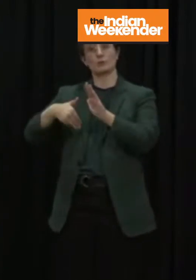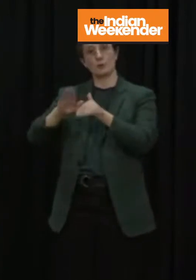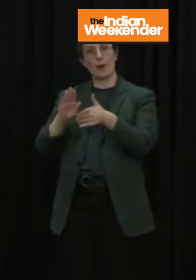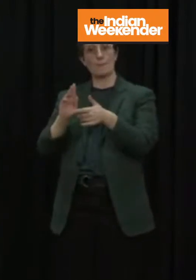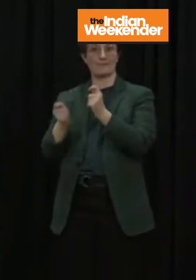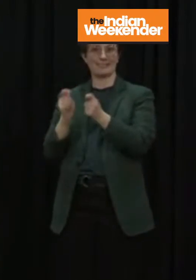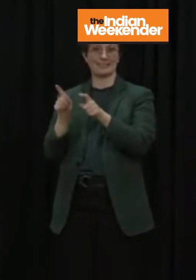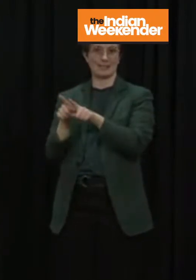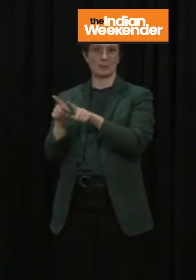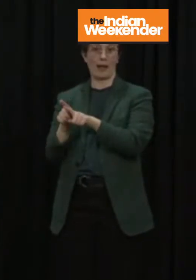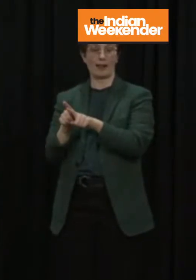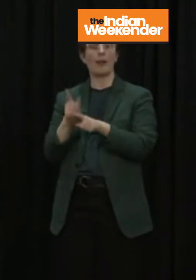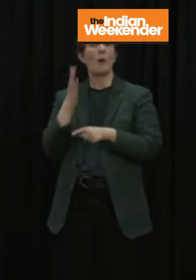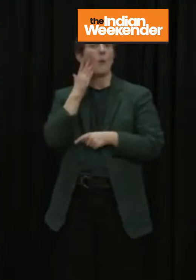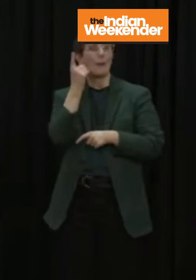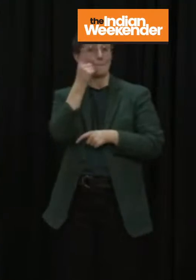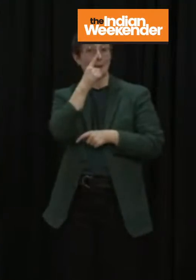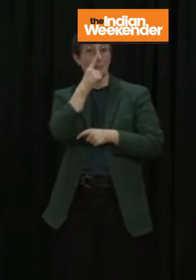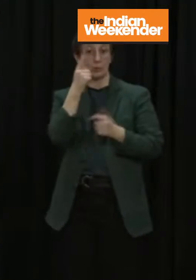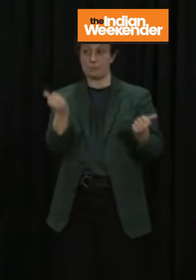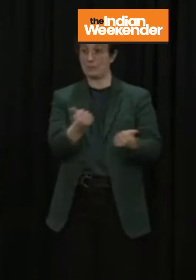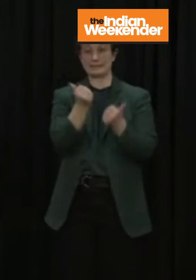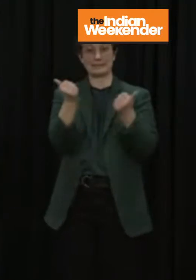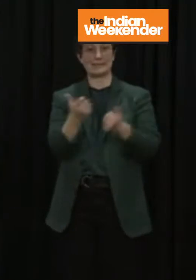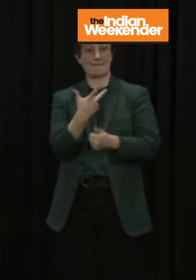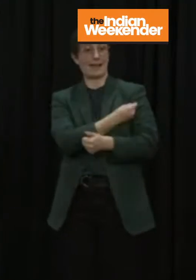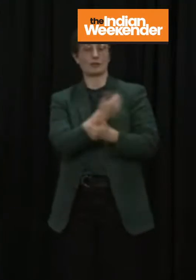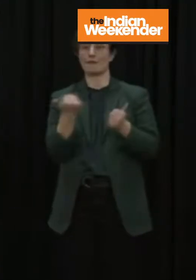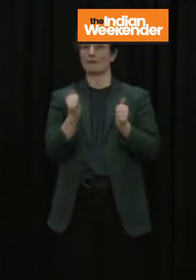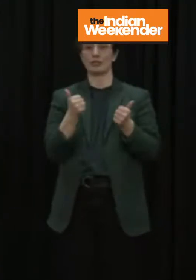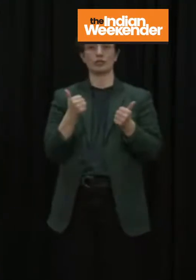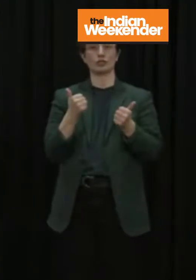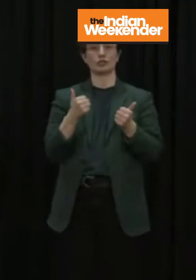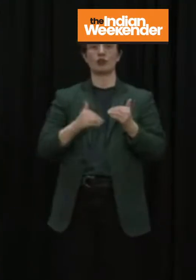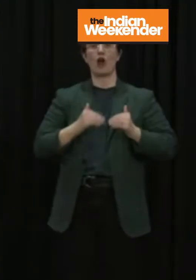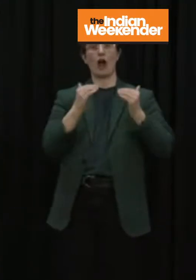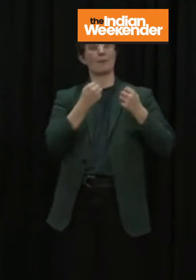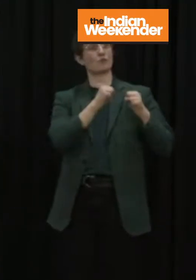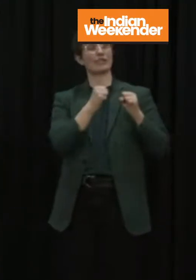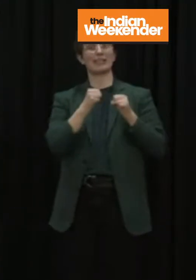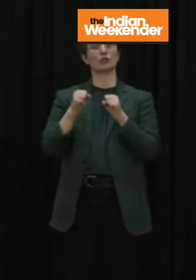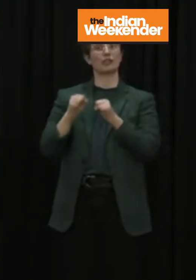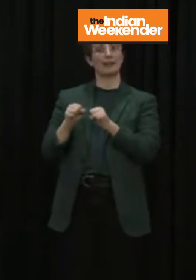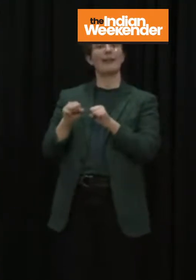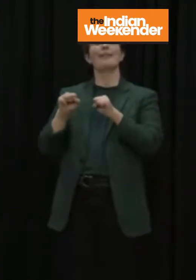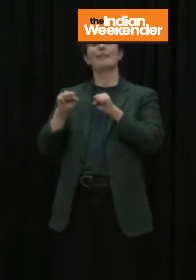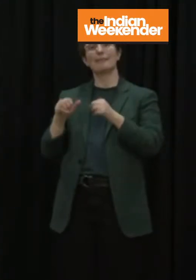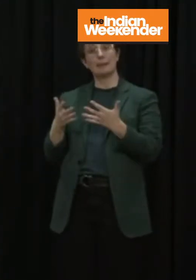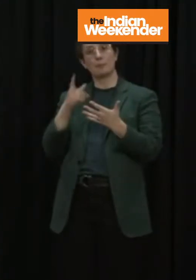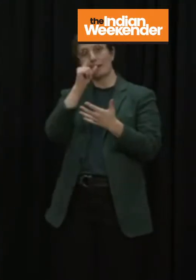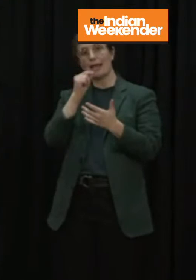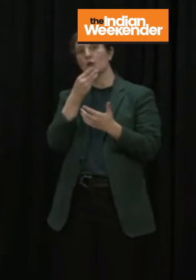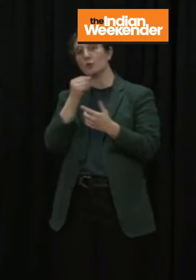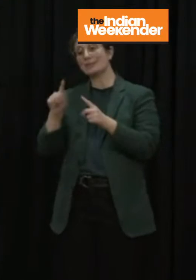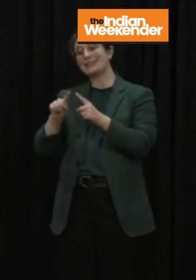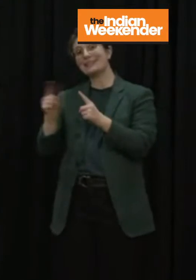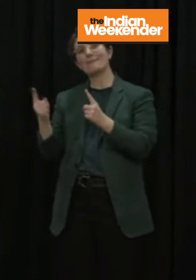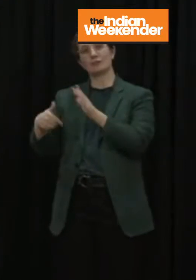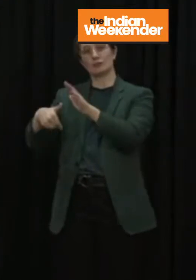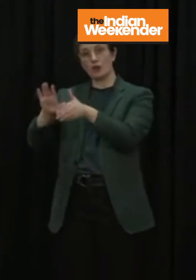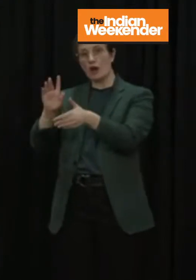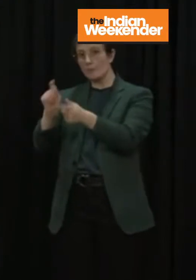by vaccinations, we can, in certain circumstances, use lower sensitivity tests that provide other benefits, such